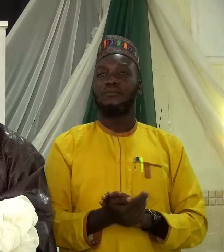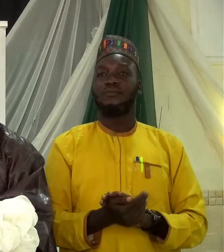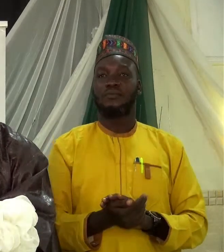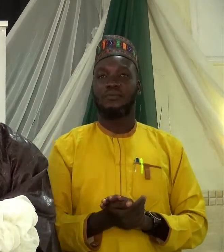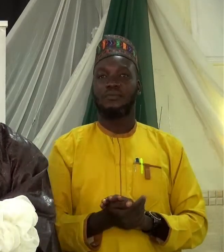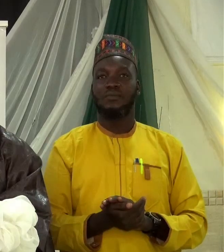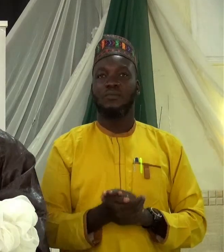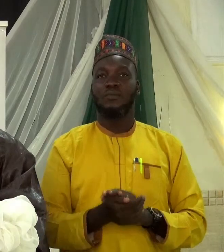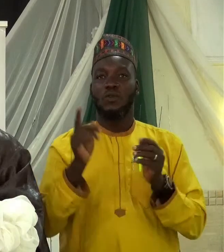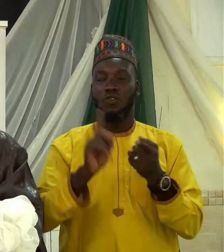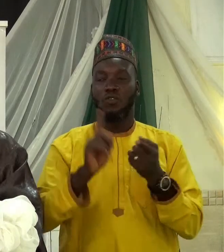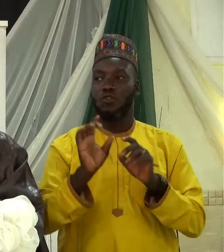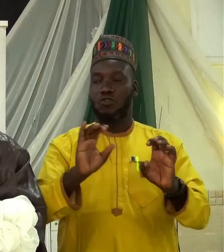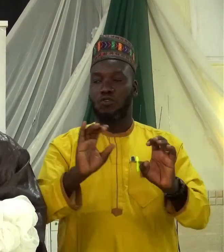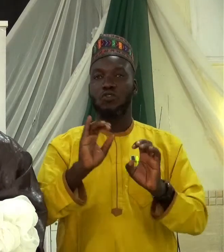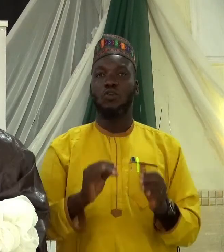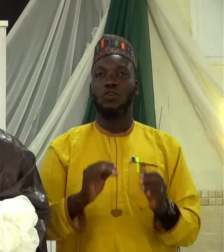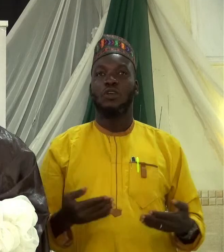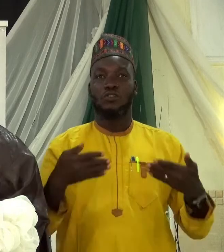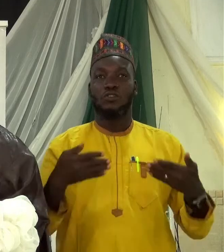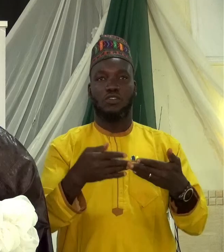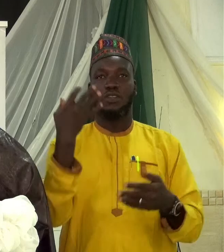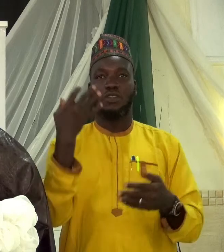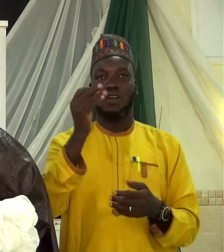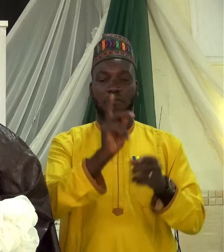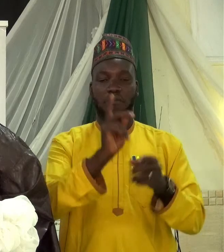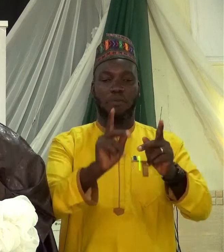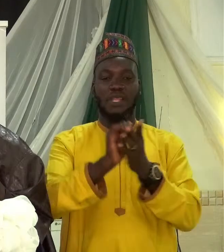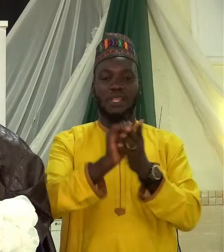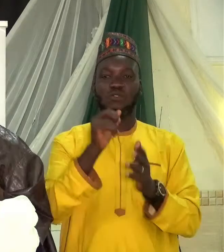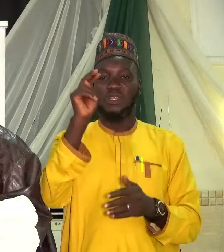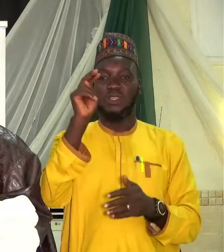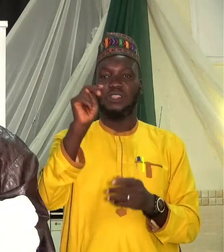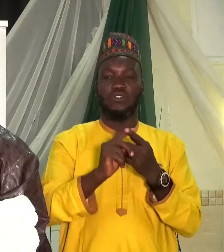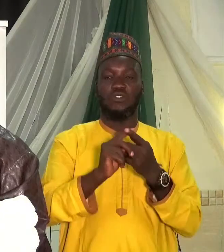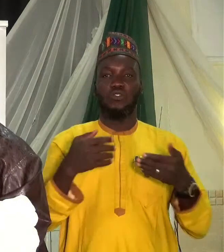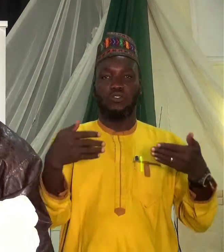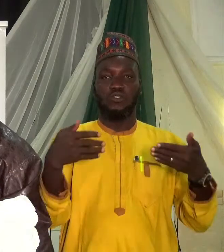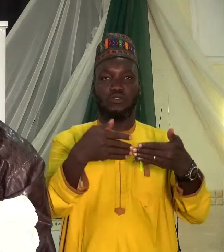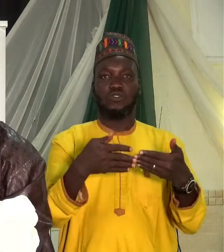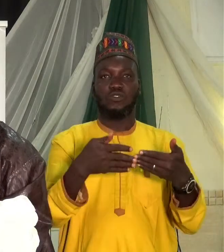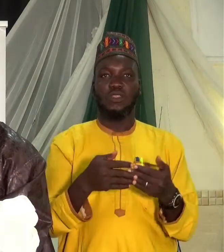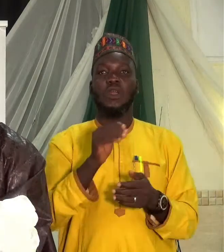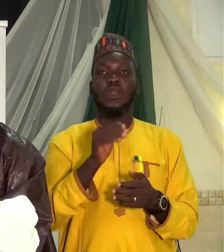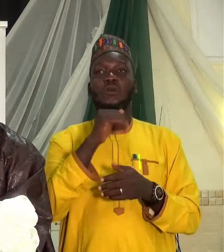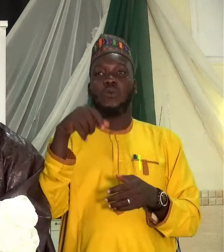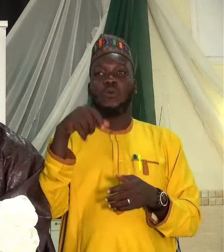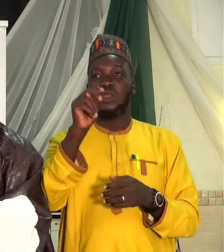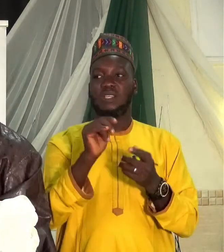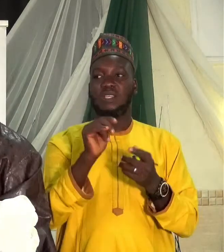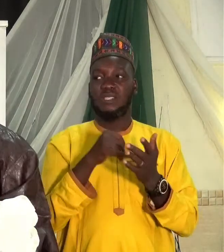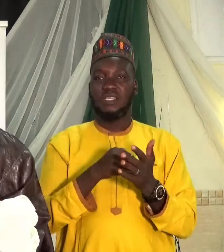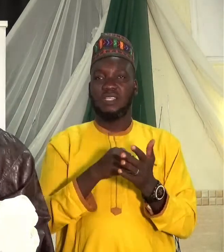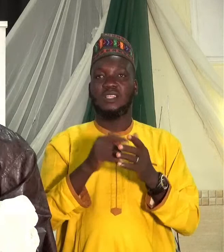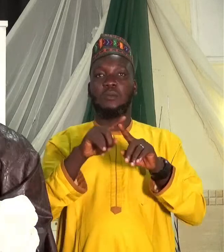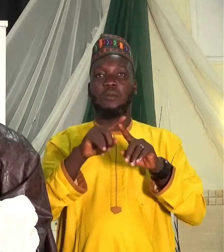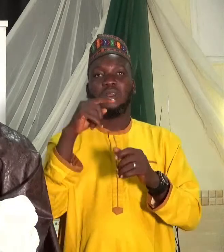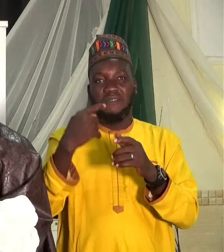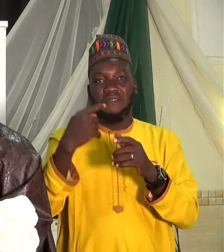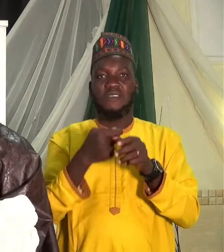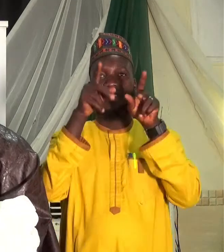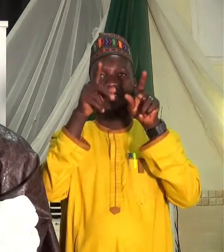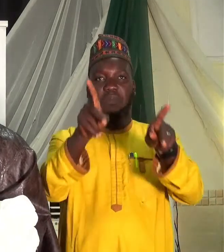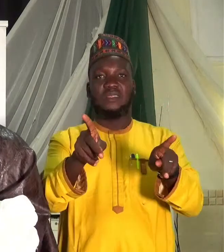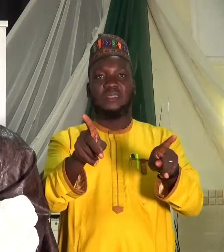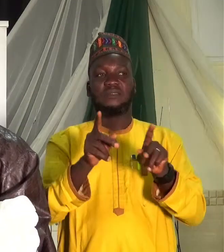si afiye gba won ti won leto si gbogbo wa na la leto si sugbon ni akoko